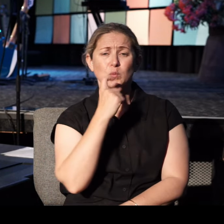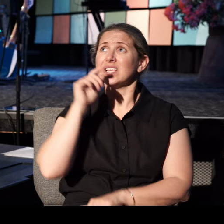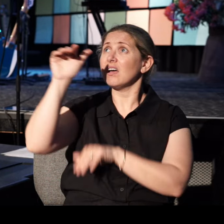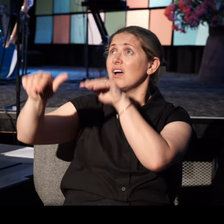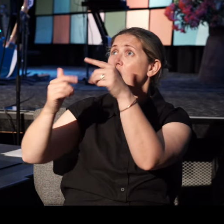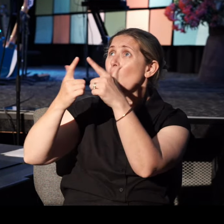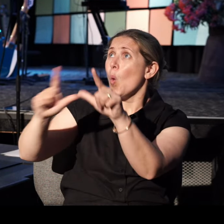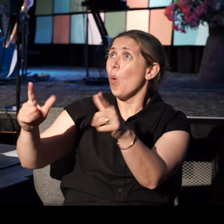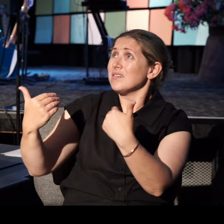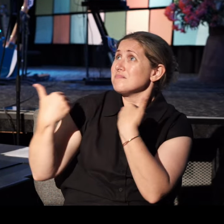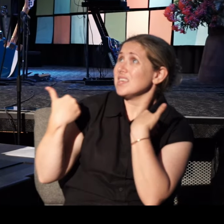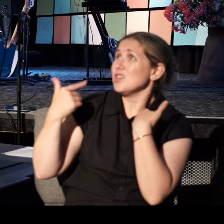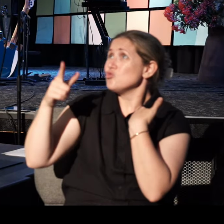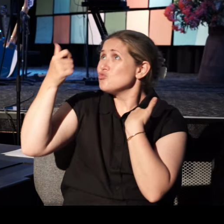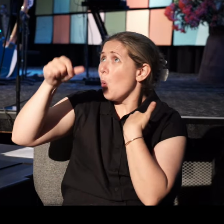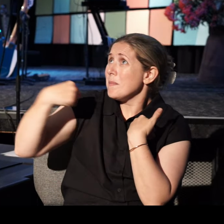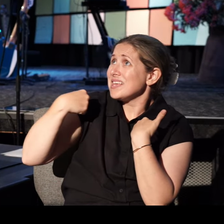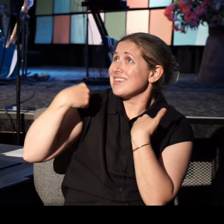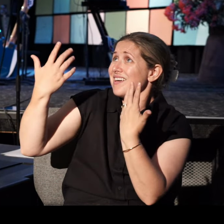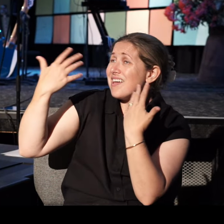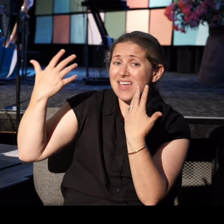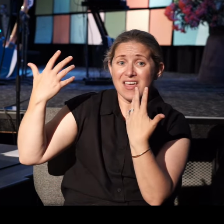you. You thought you were in, but you never were.